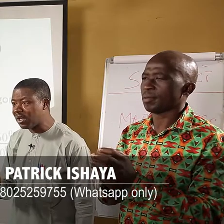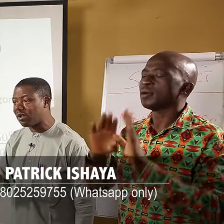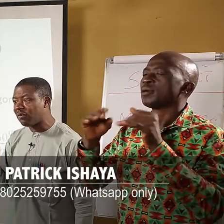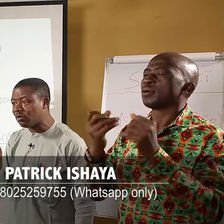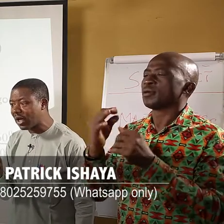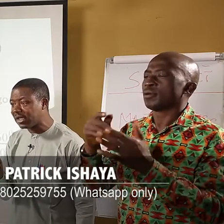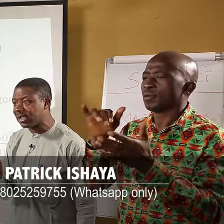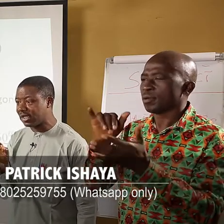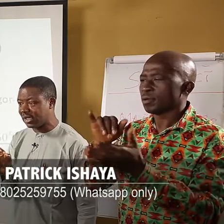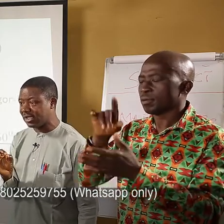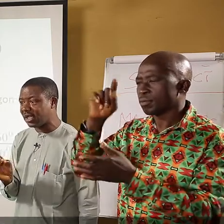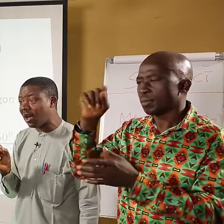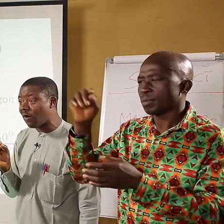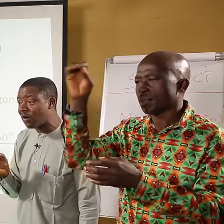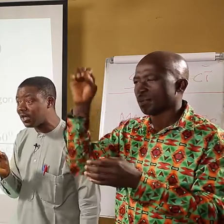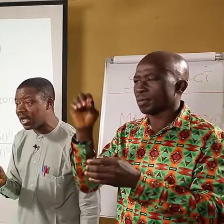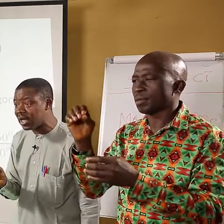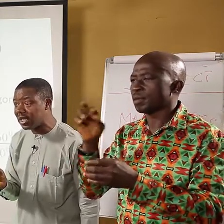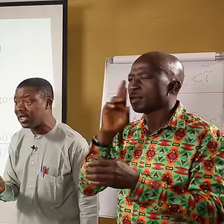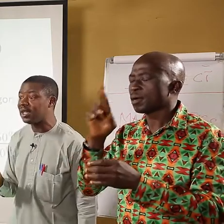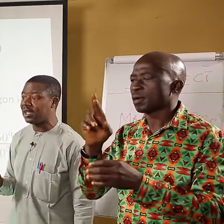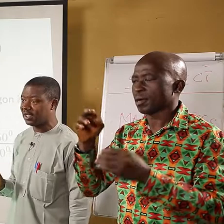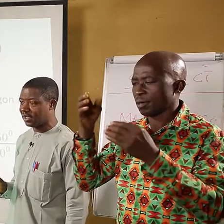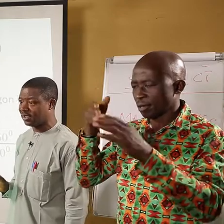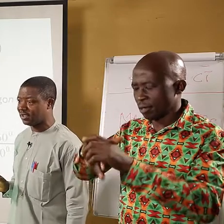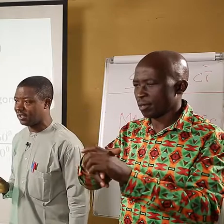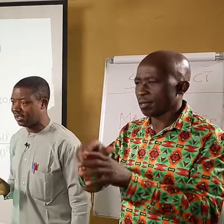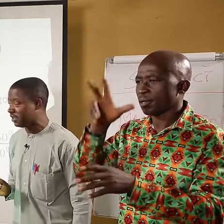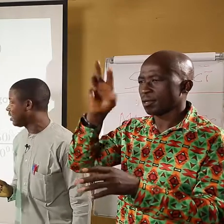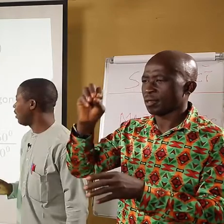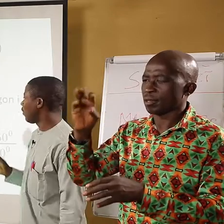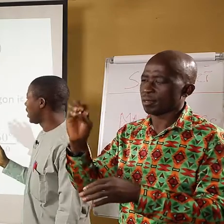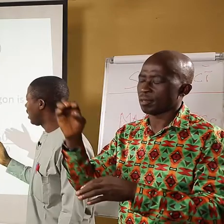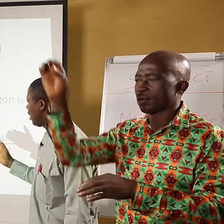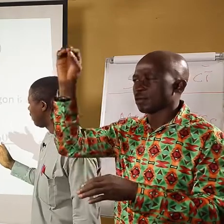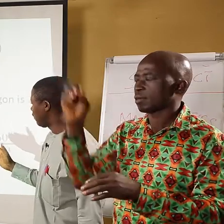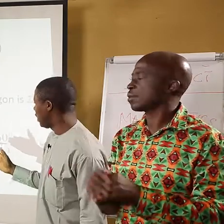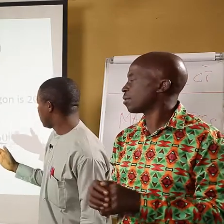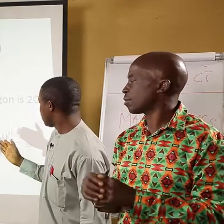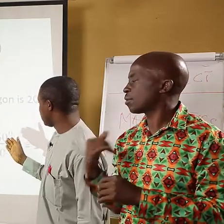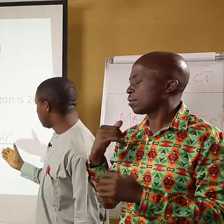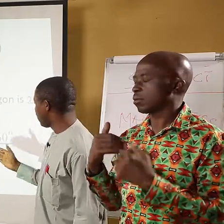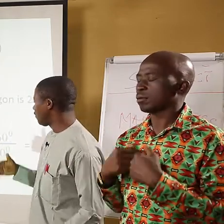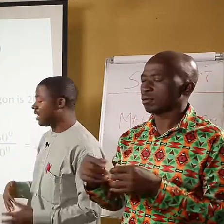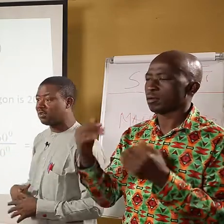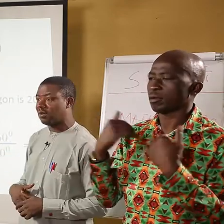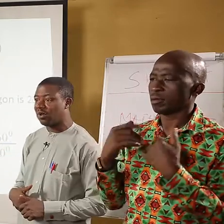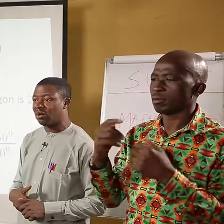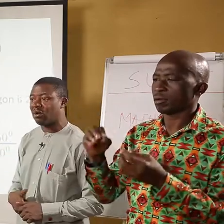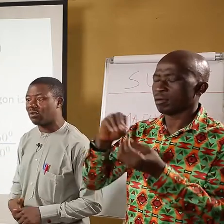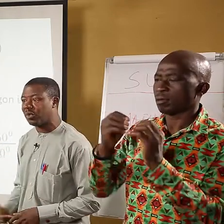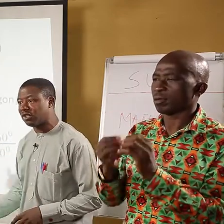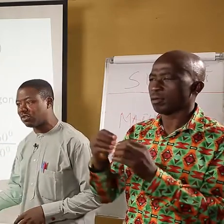How many of 20 degrees are contained in 360 degrees? We will now have the number of sides